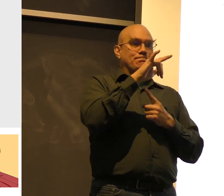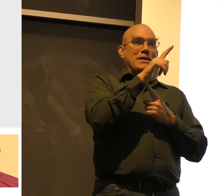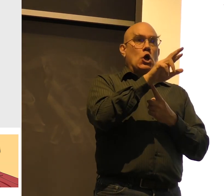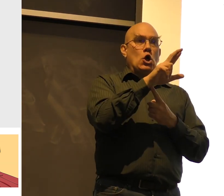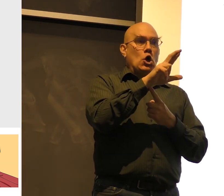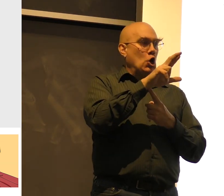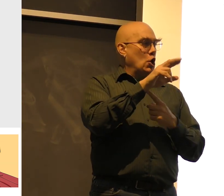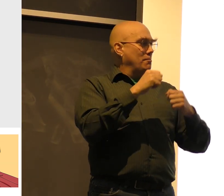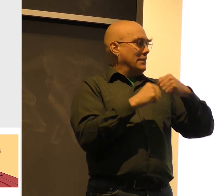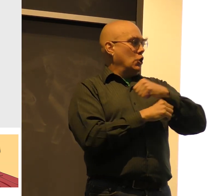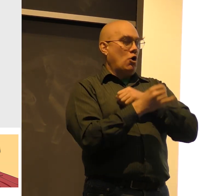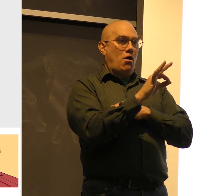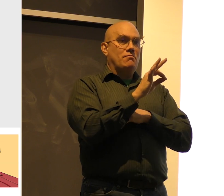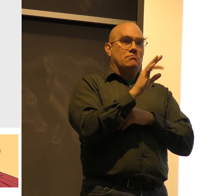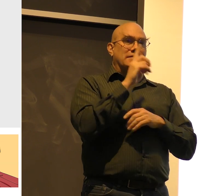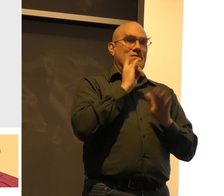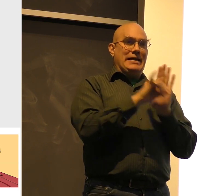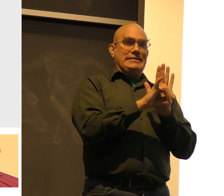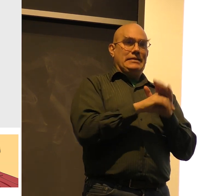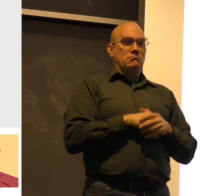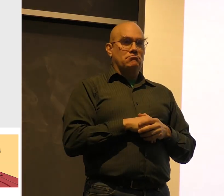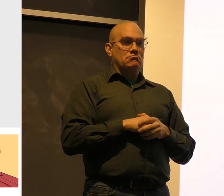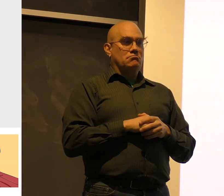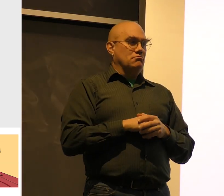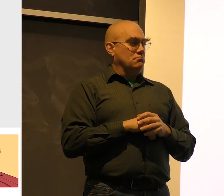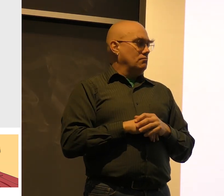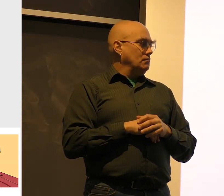on that as the only pillar of deaf identity